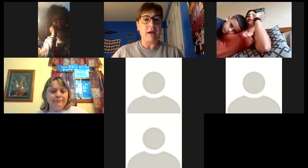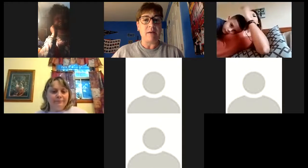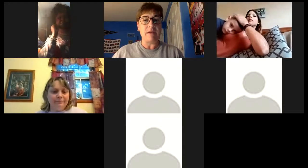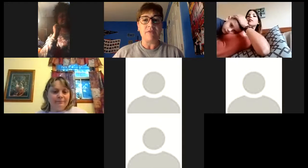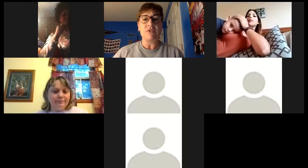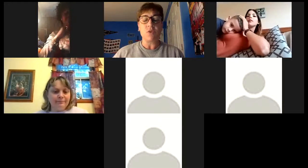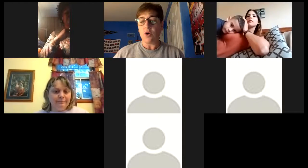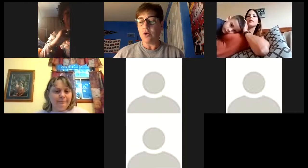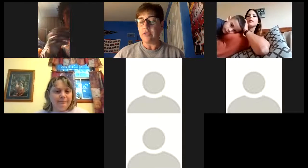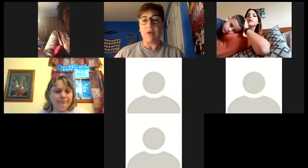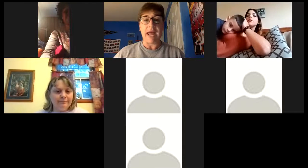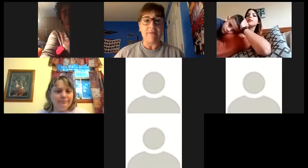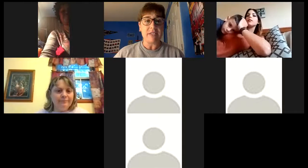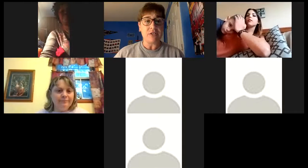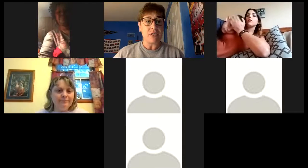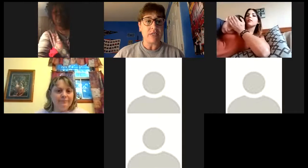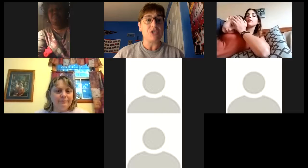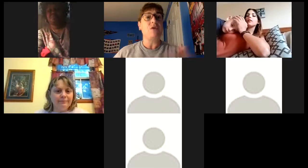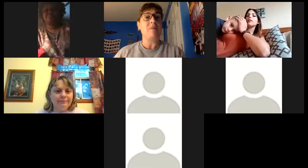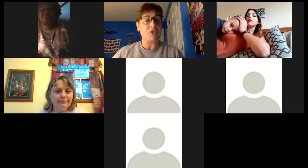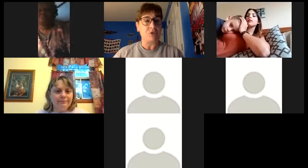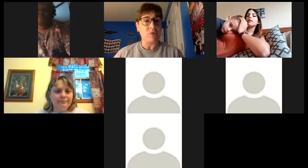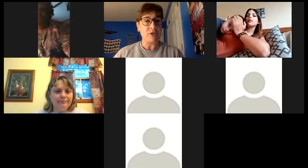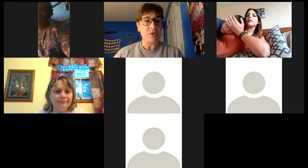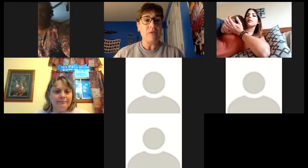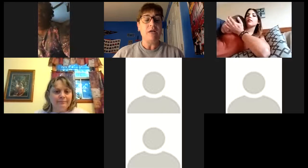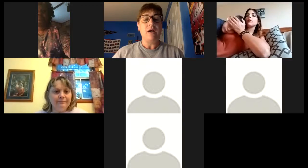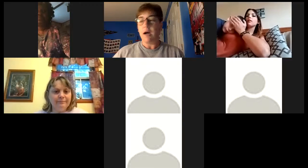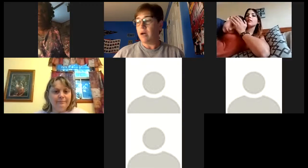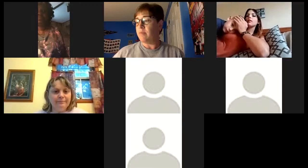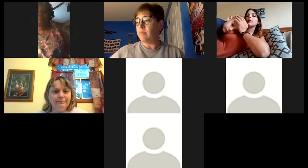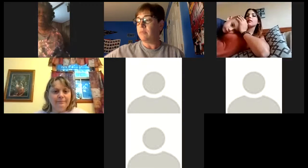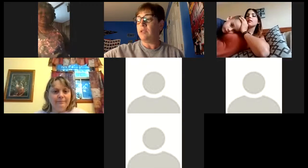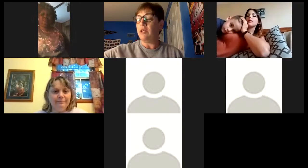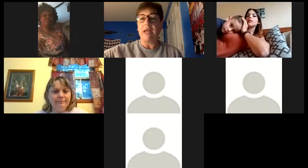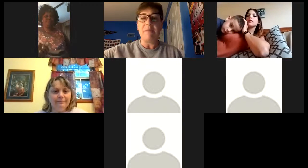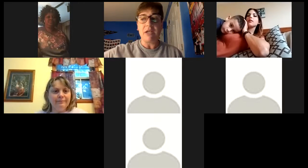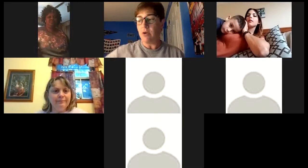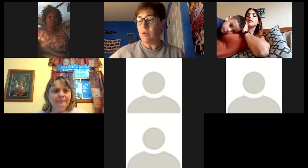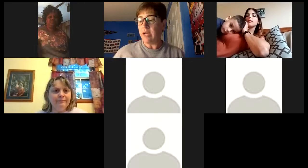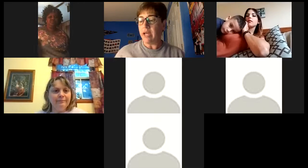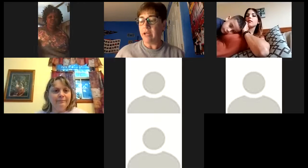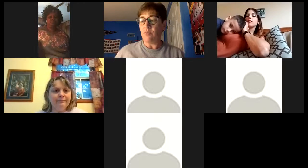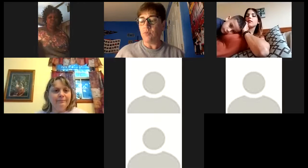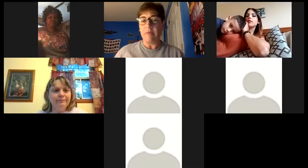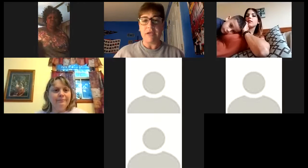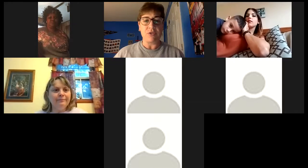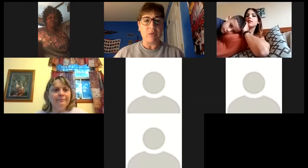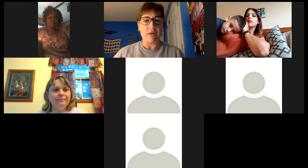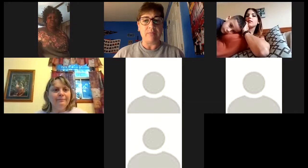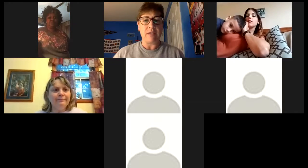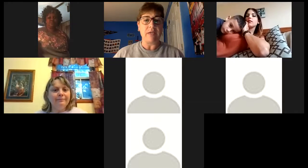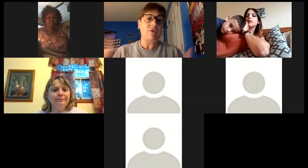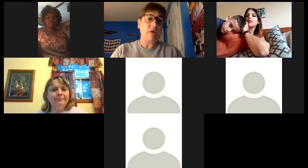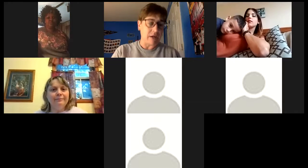And if there's a word that we haven't touched on that you want to be sure we do, let me know, and we'll make sure